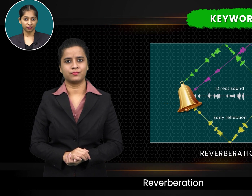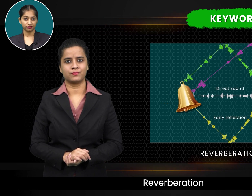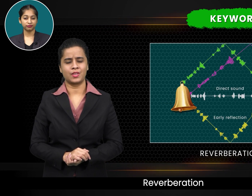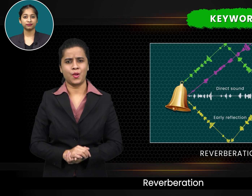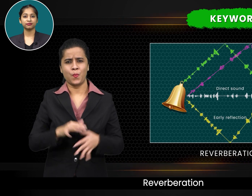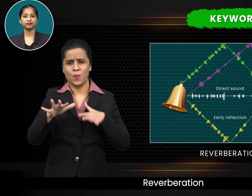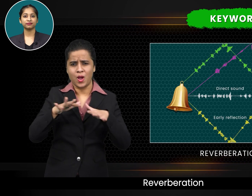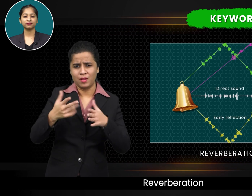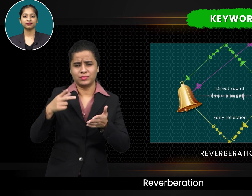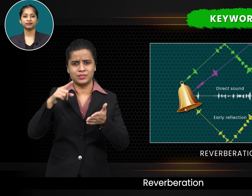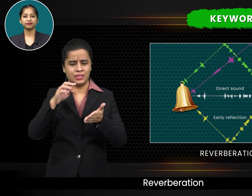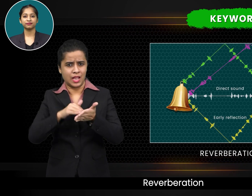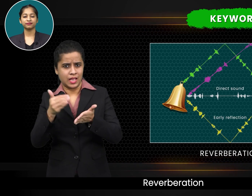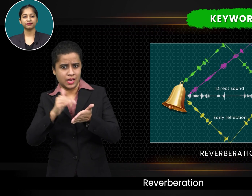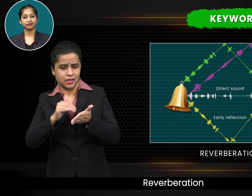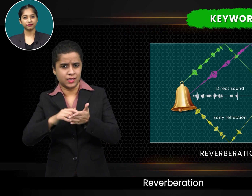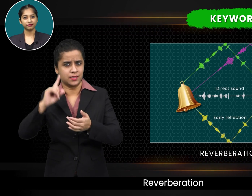reverberation,